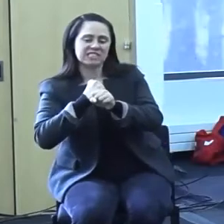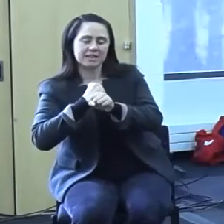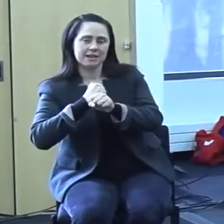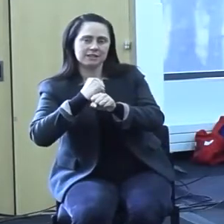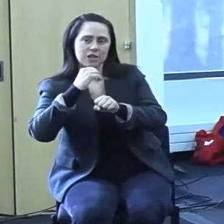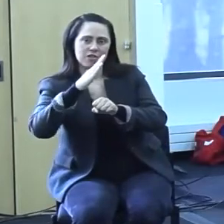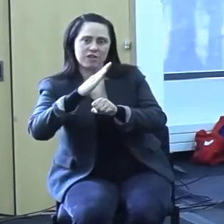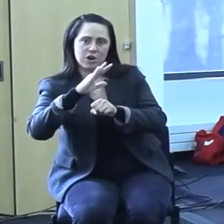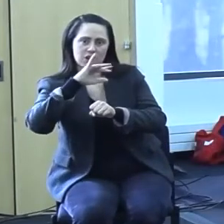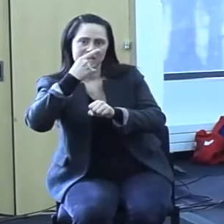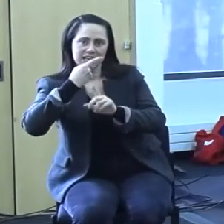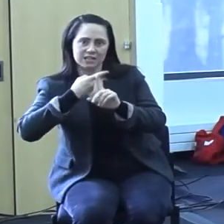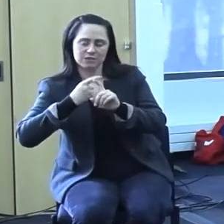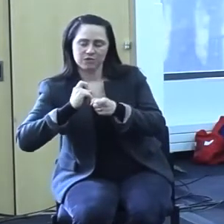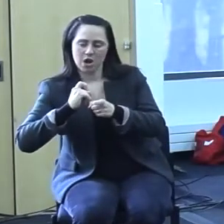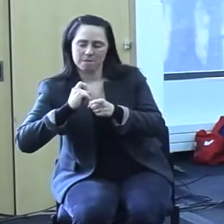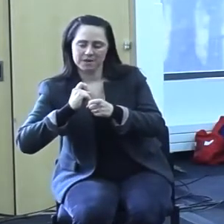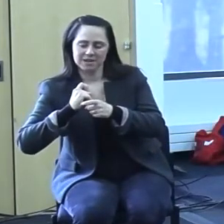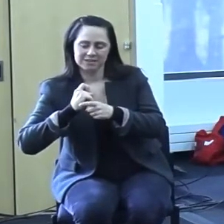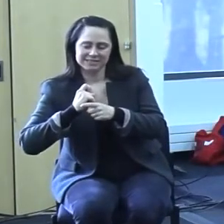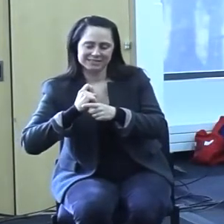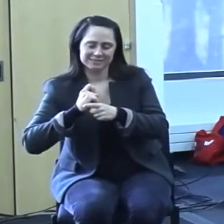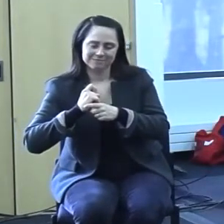kids from